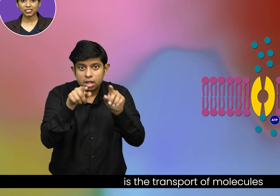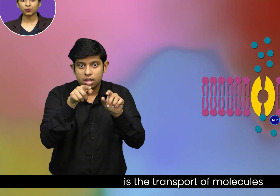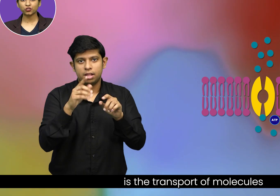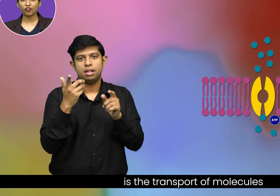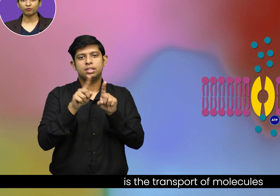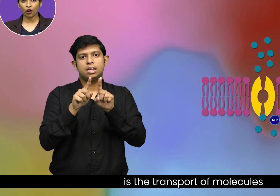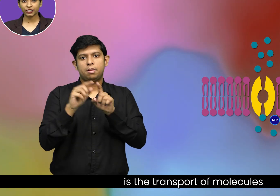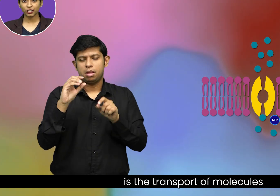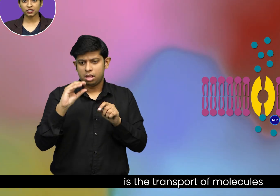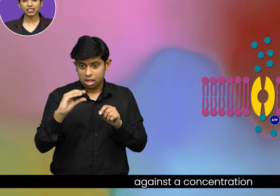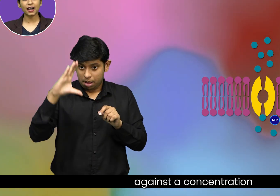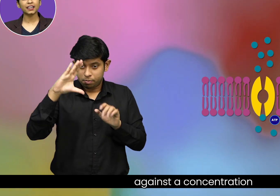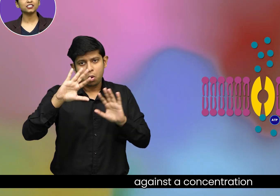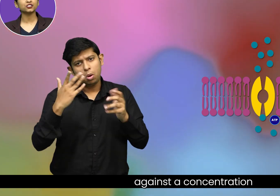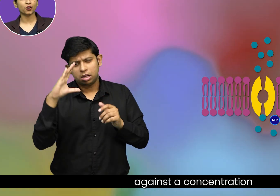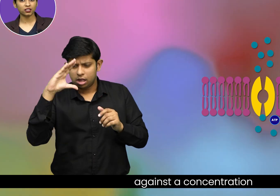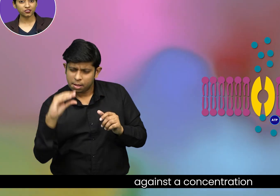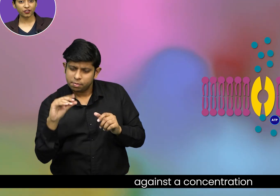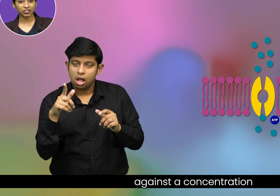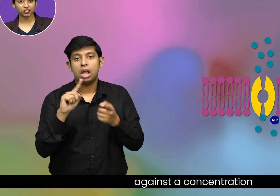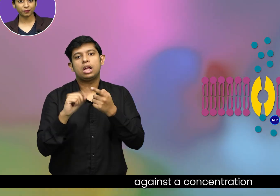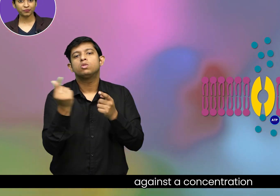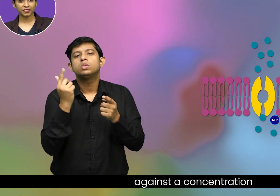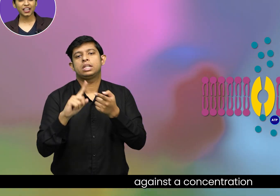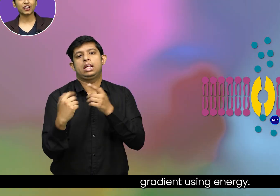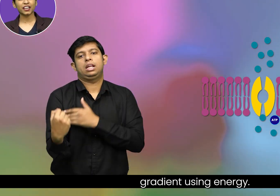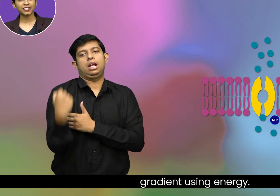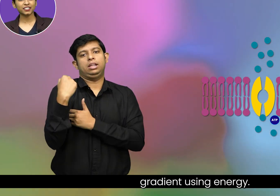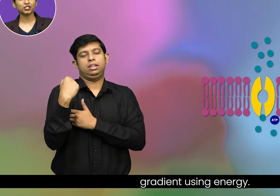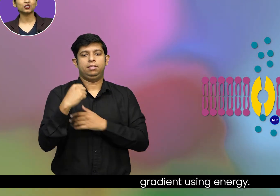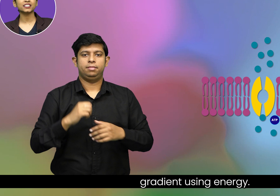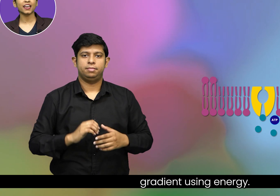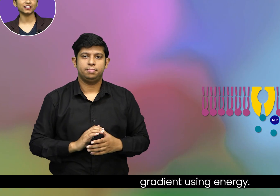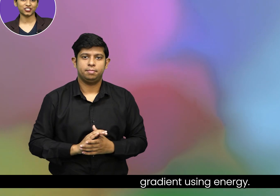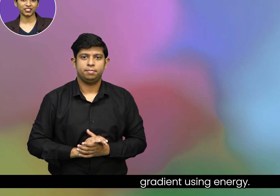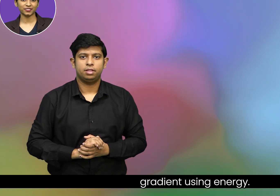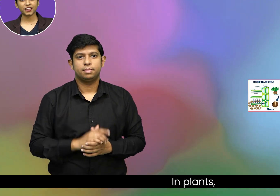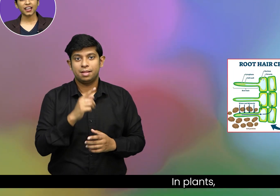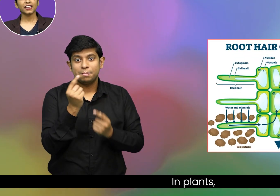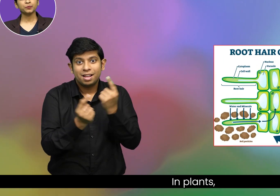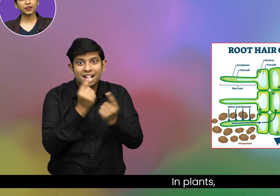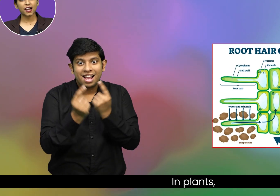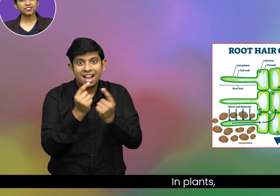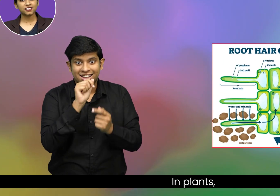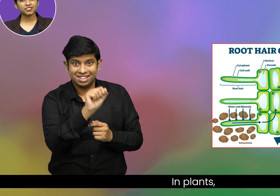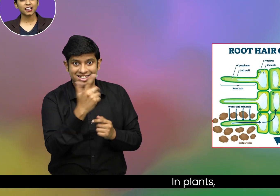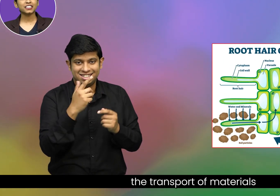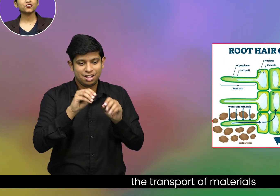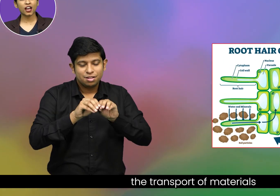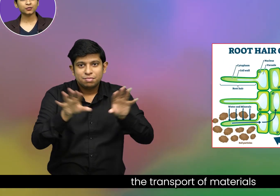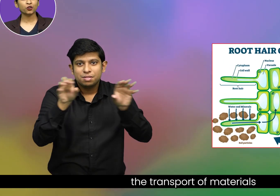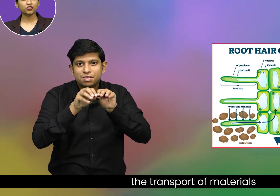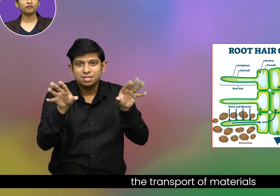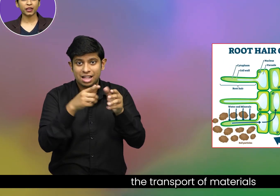the transport of molecules against the concentration gradient using energy. In plants,